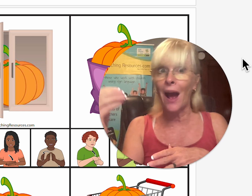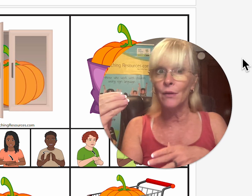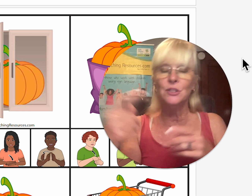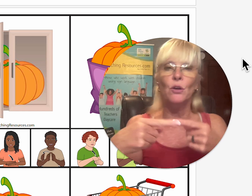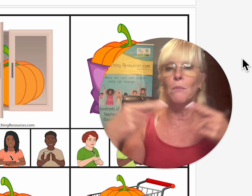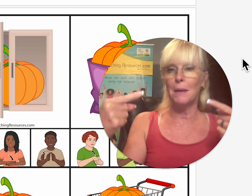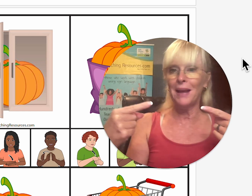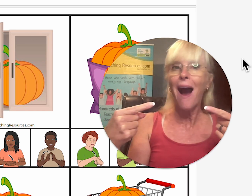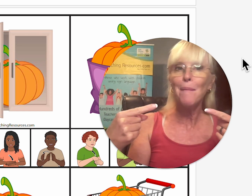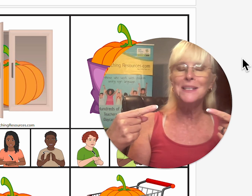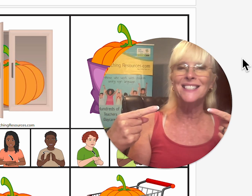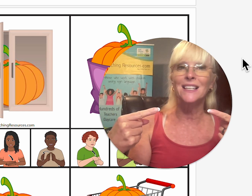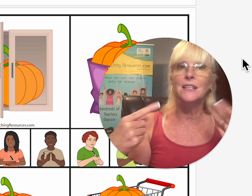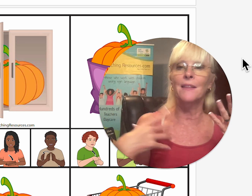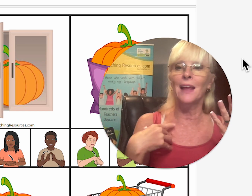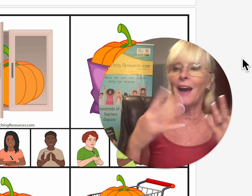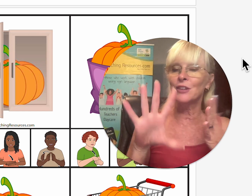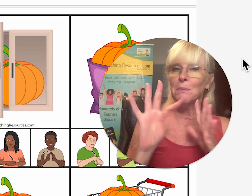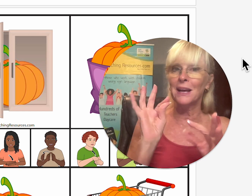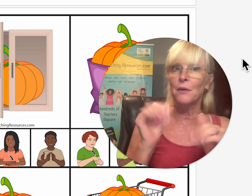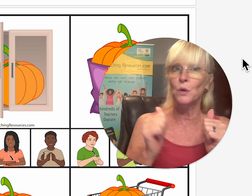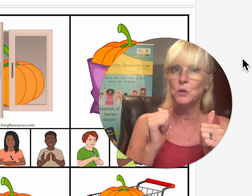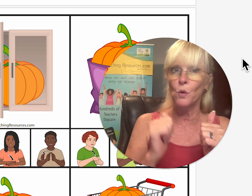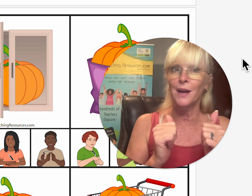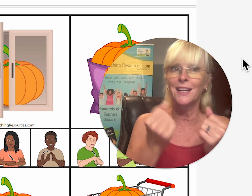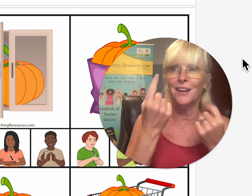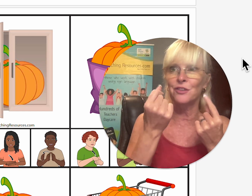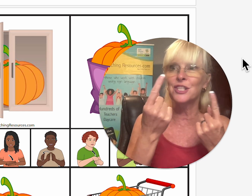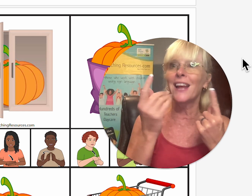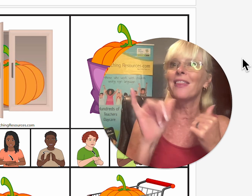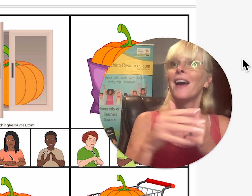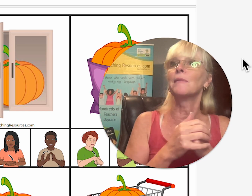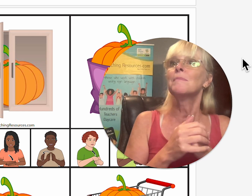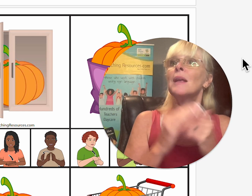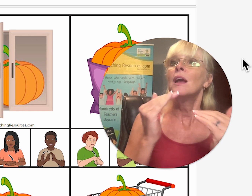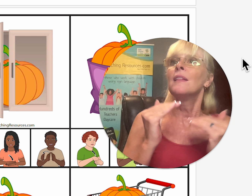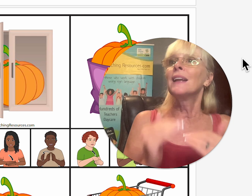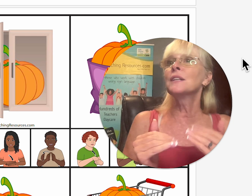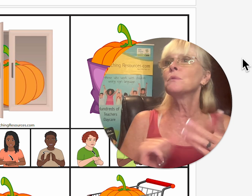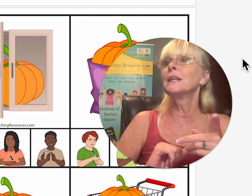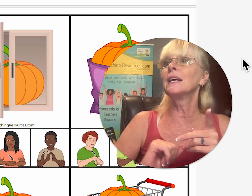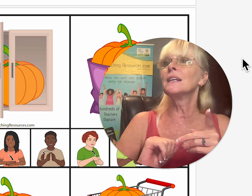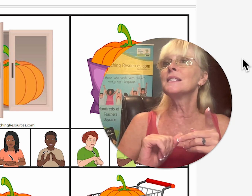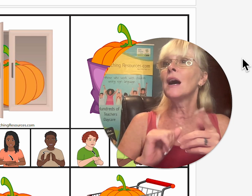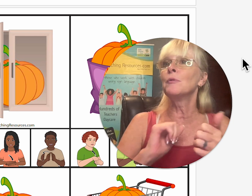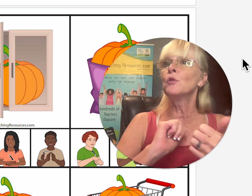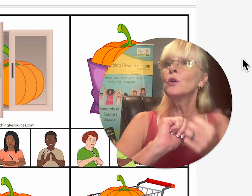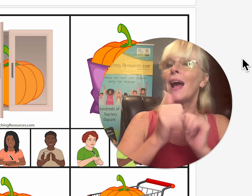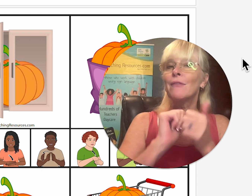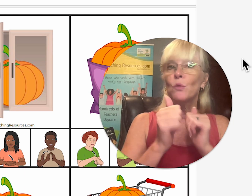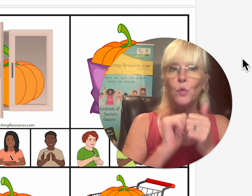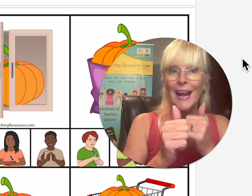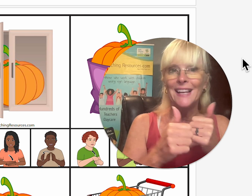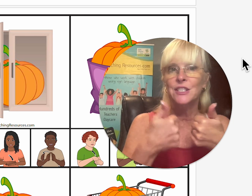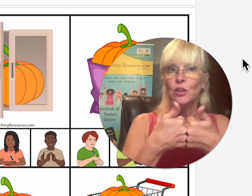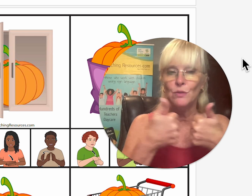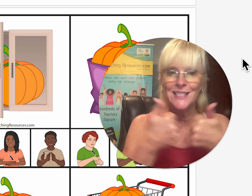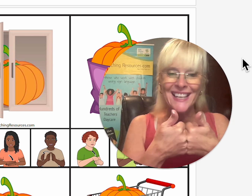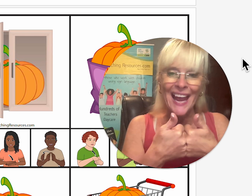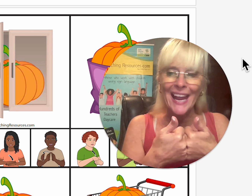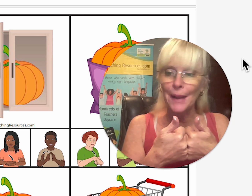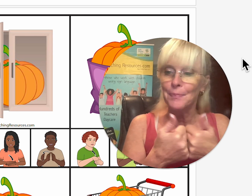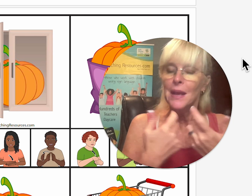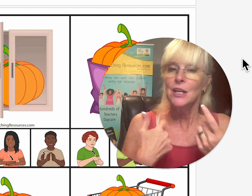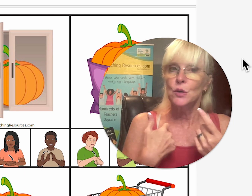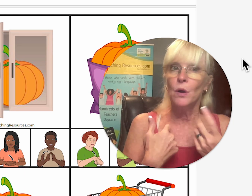and out. So maybe opposites, and they have to pick which one and understand that. The next one is you could have a race, so use